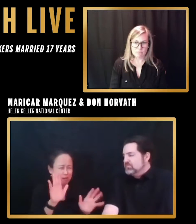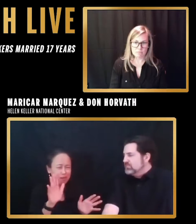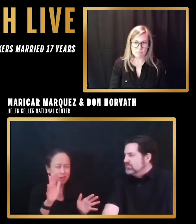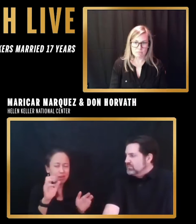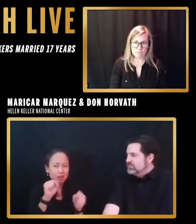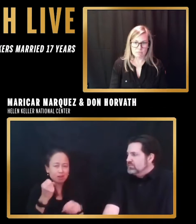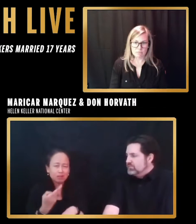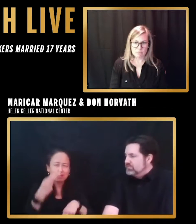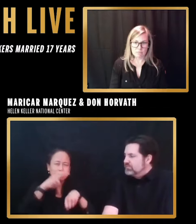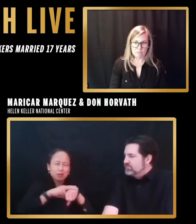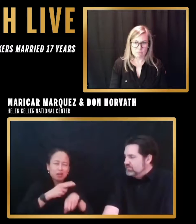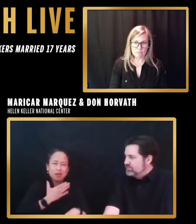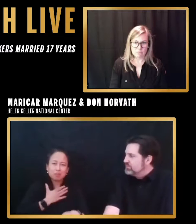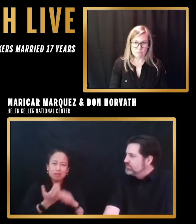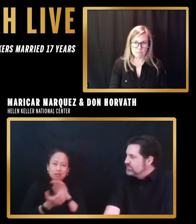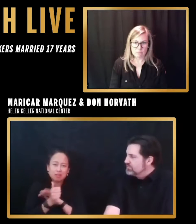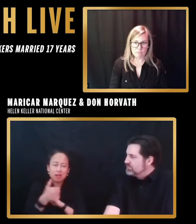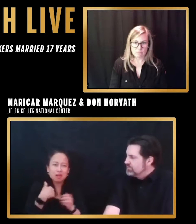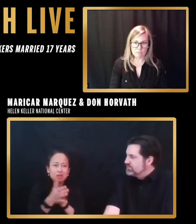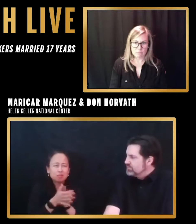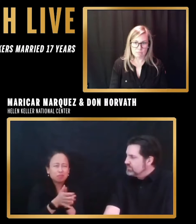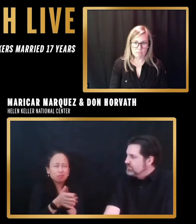Braille. So